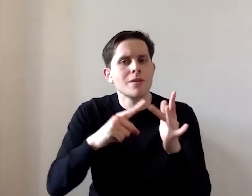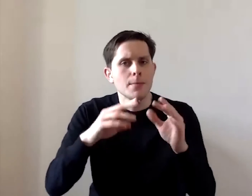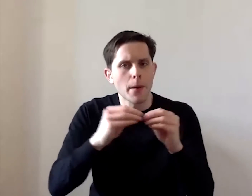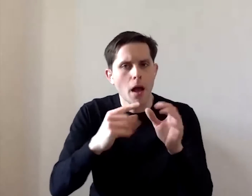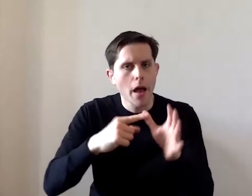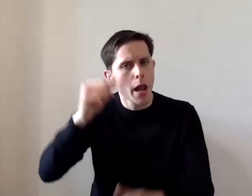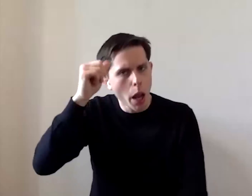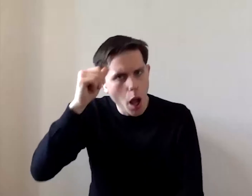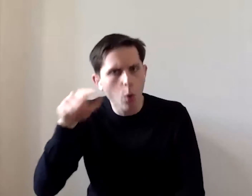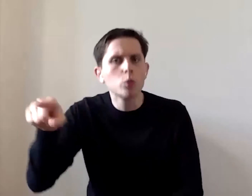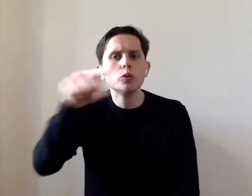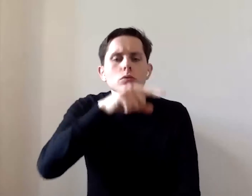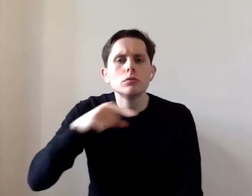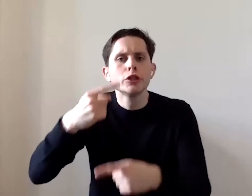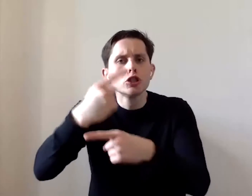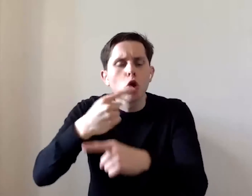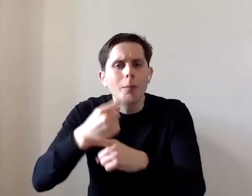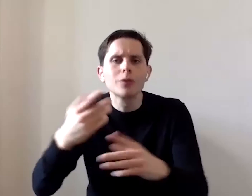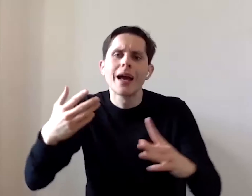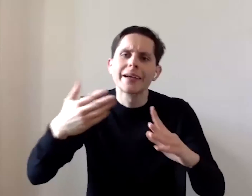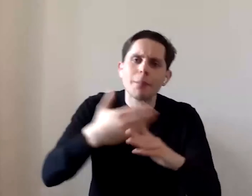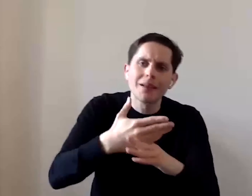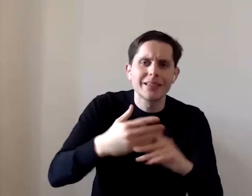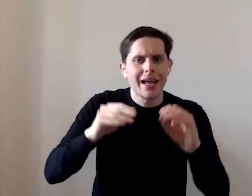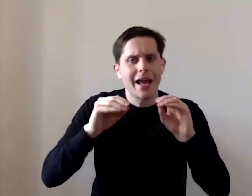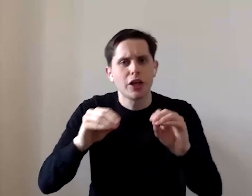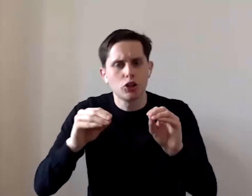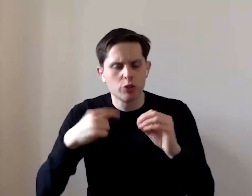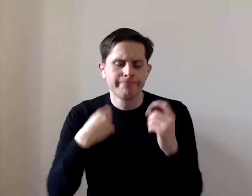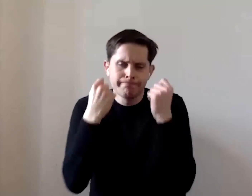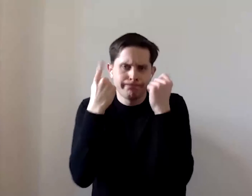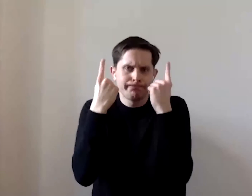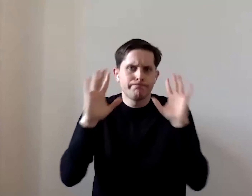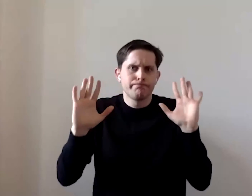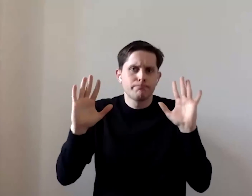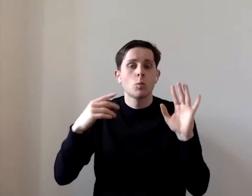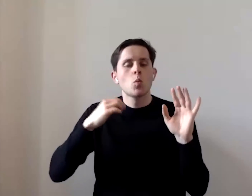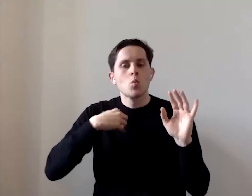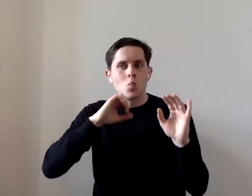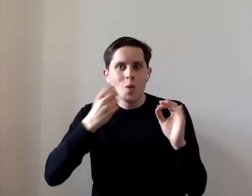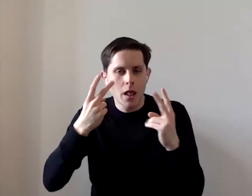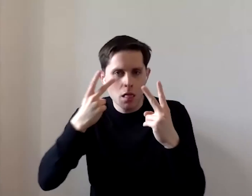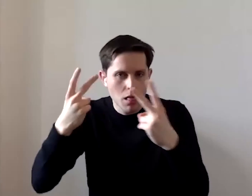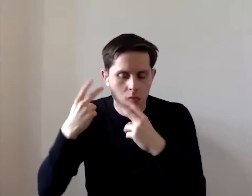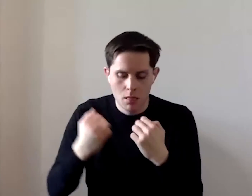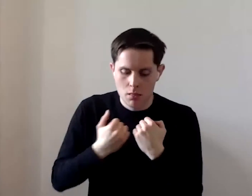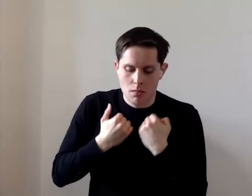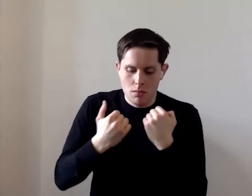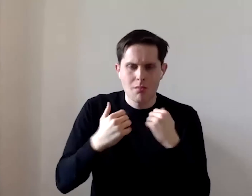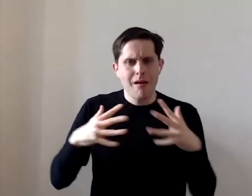out for the new episode coming soon. RIBA acknowledges the comments made in this episode regarding accessibility in architectural education.